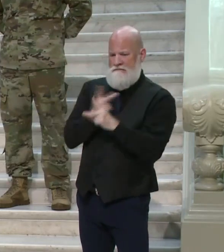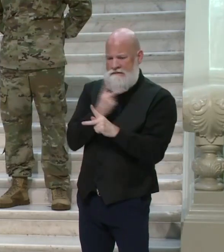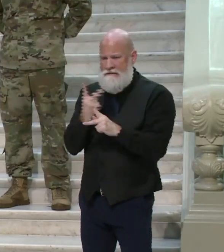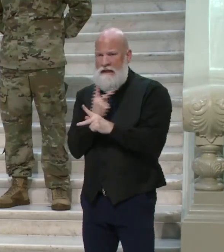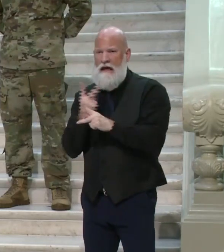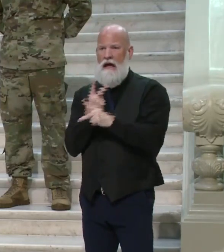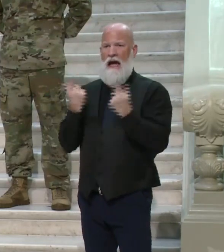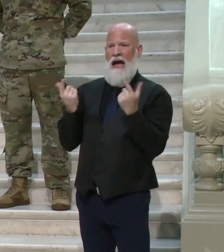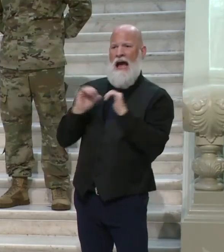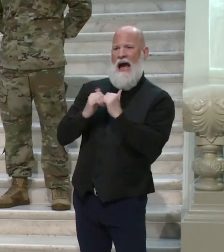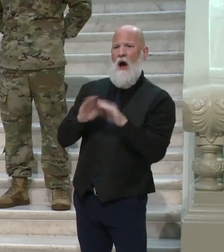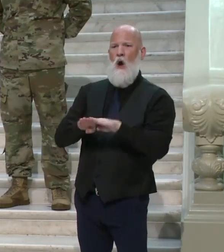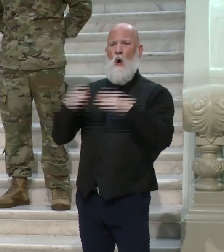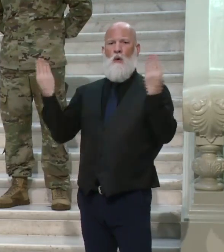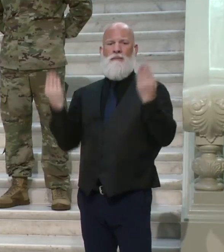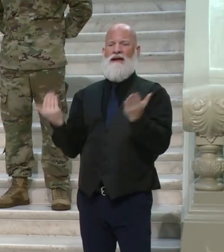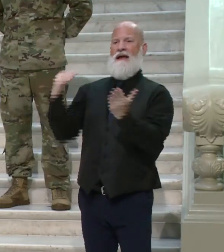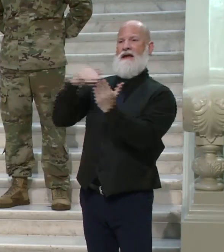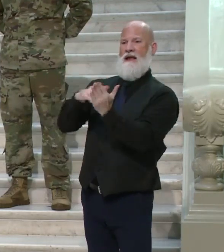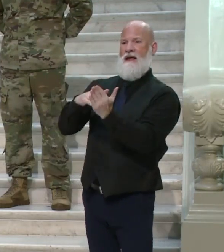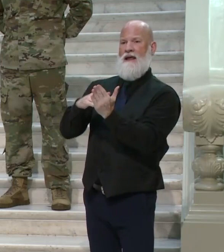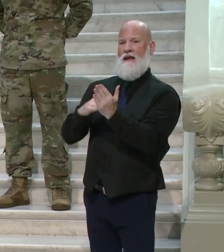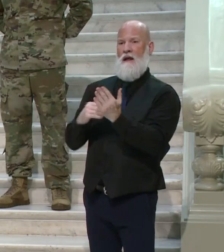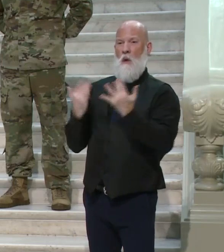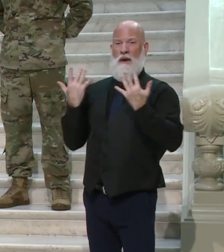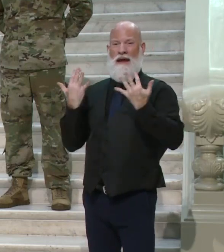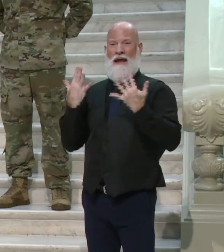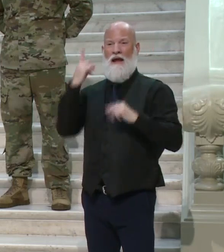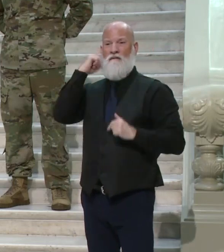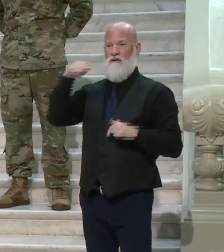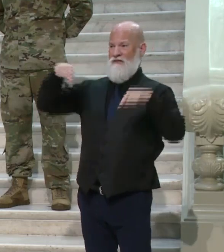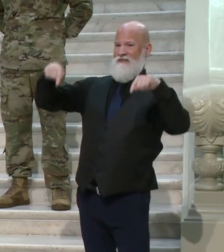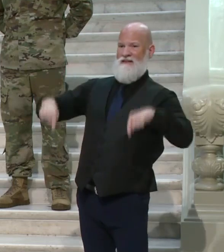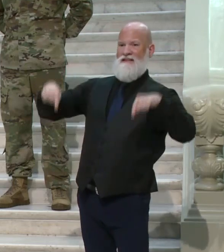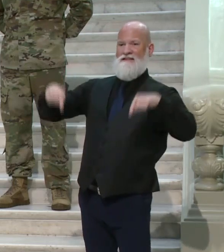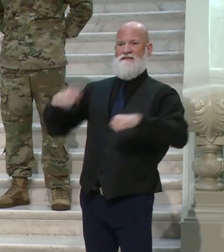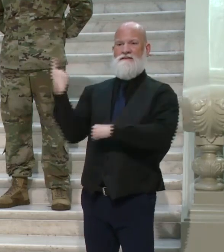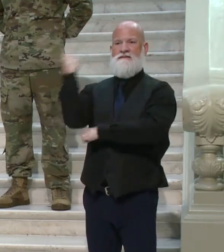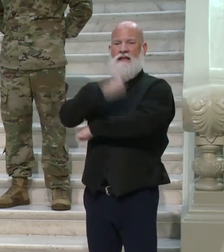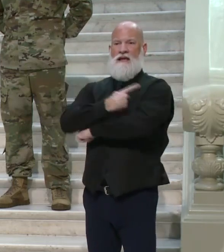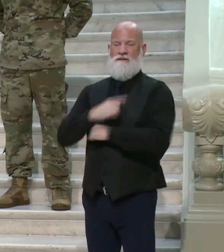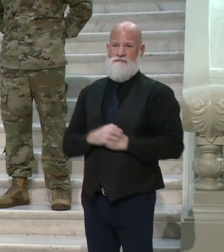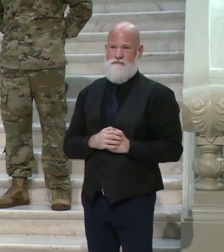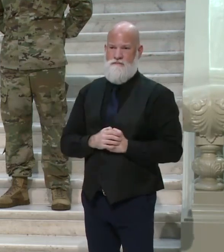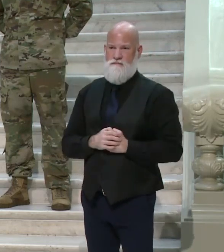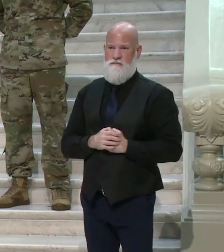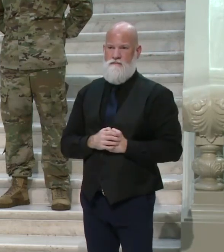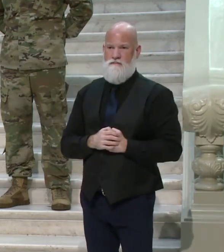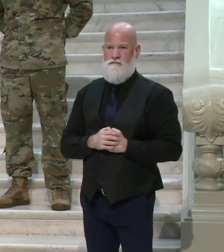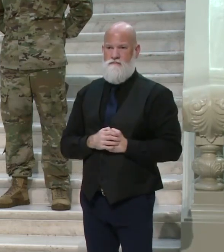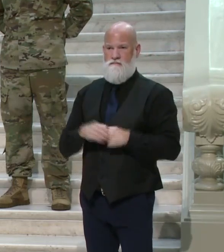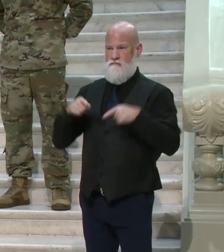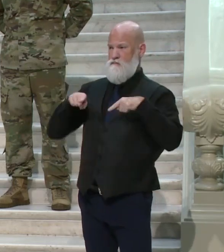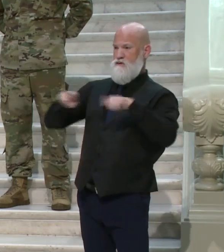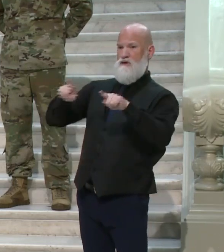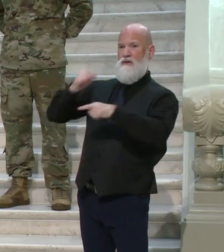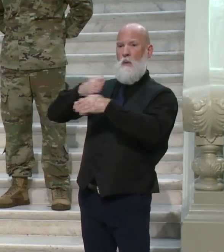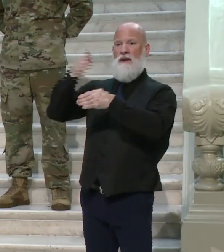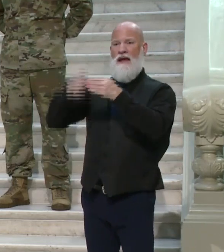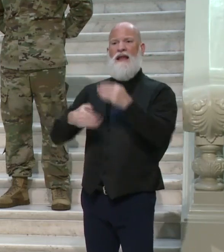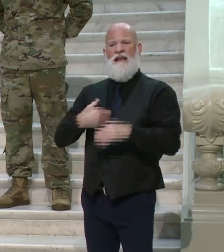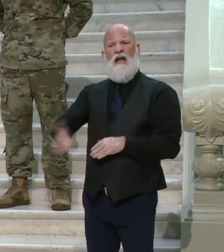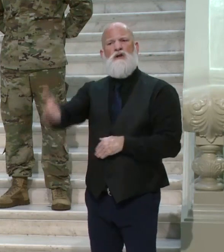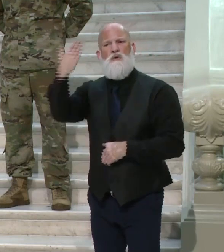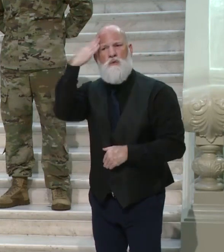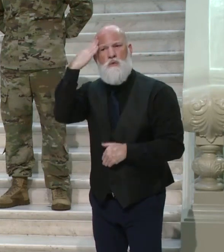this day. And from what I saw over the weekend, look, I knew the media was going to be out there Friday morning, and